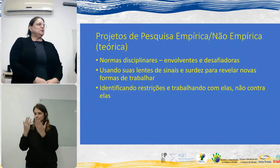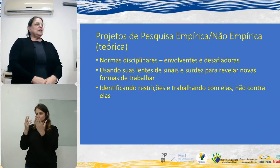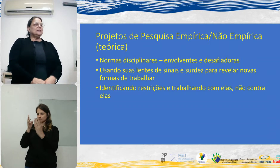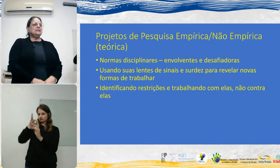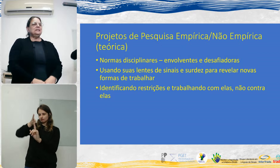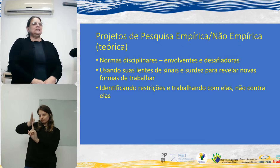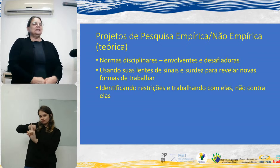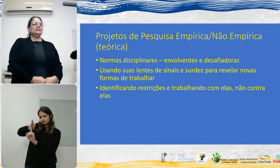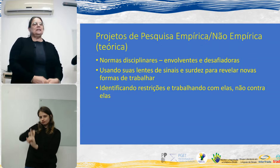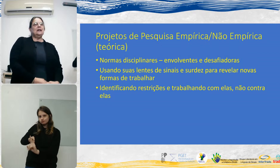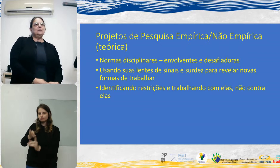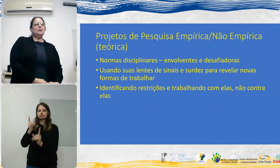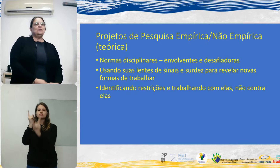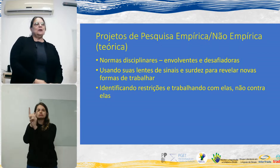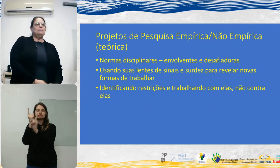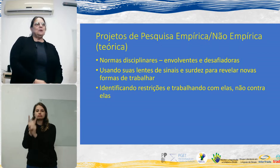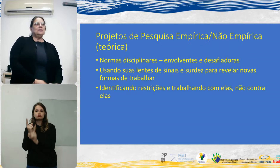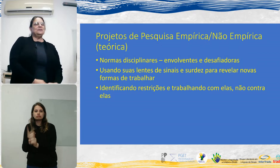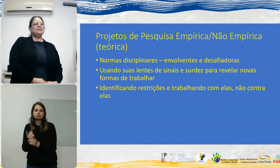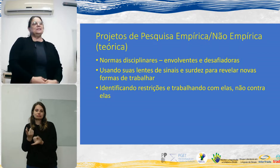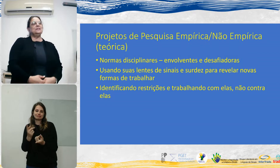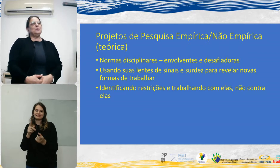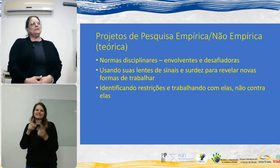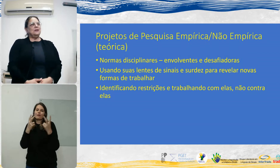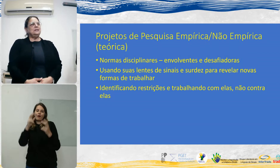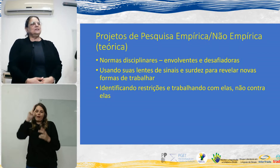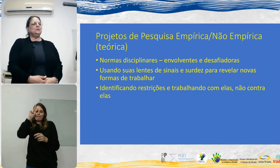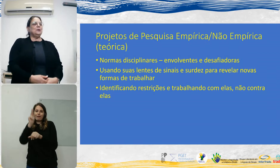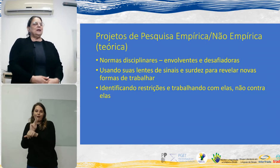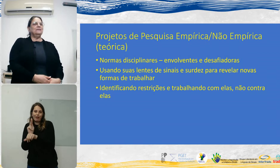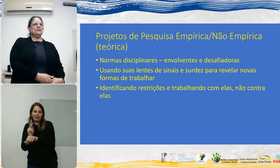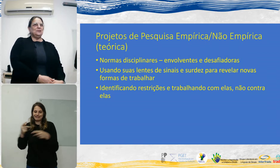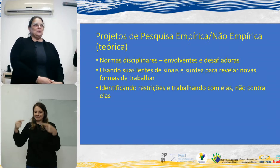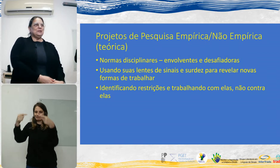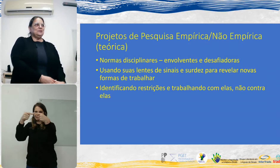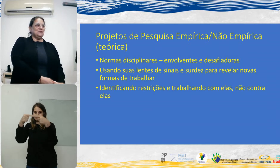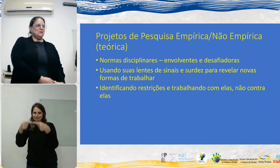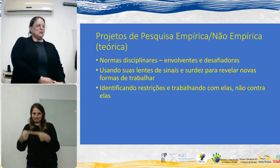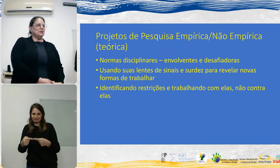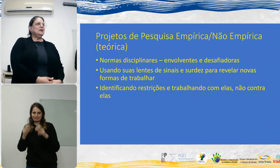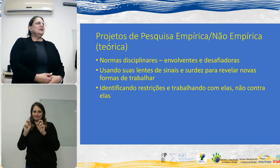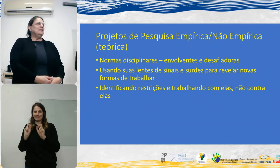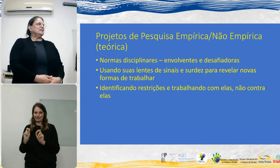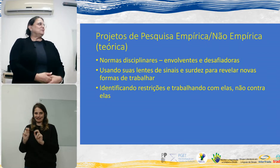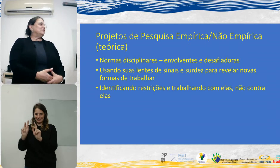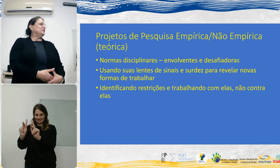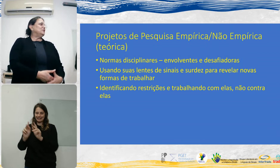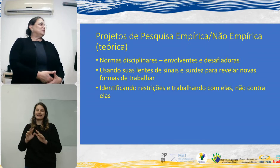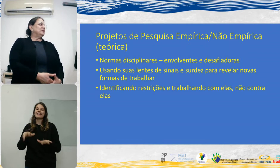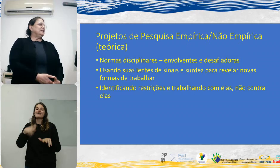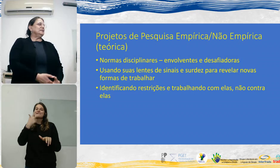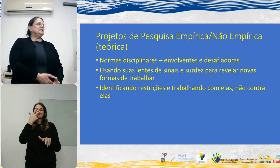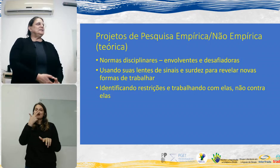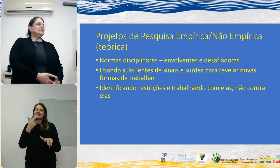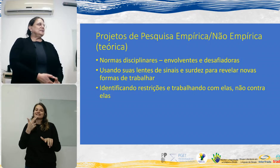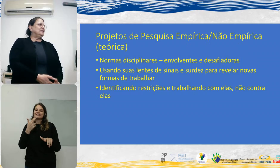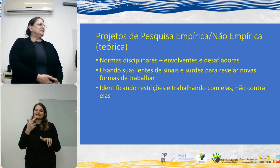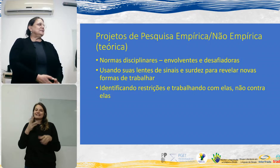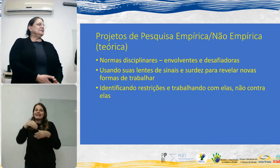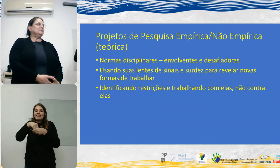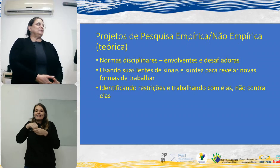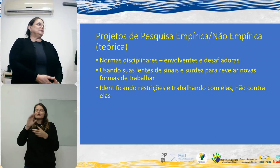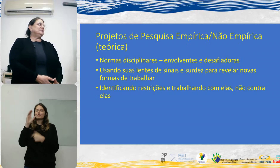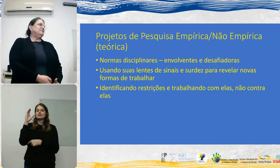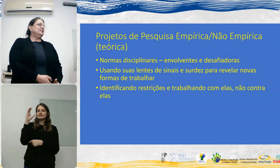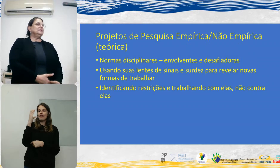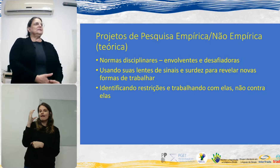you check to see, does it align with your hypothesis, what findings do you have, and so on and so forth. That's whether you're in the